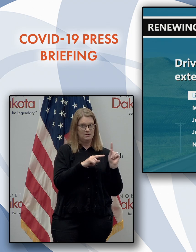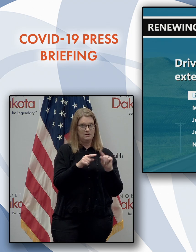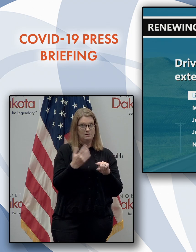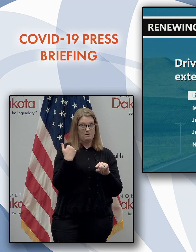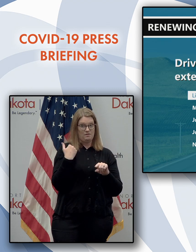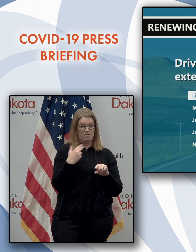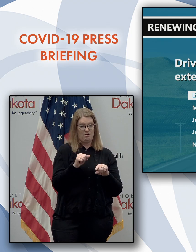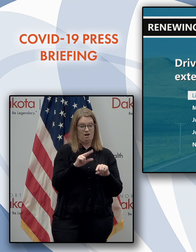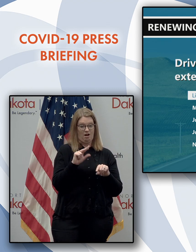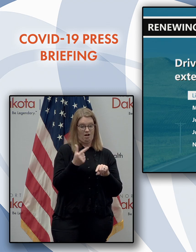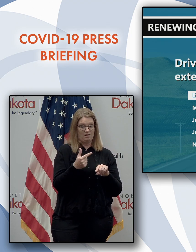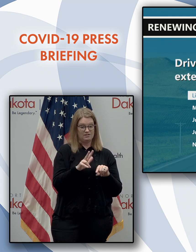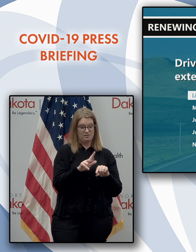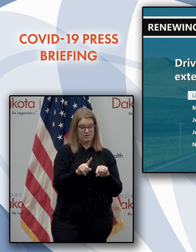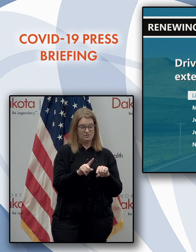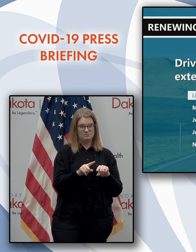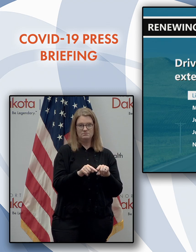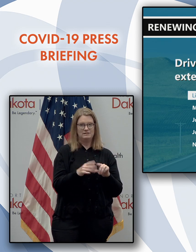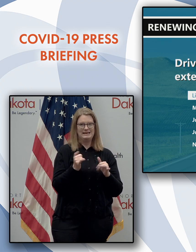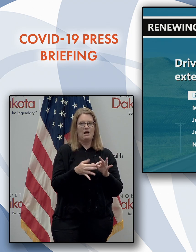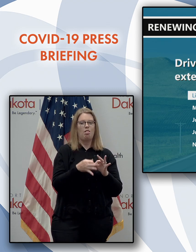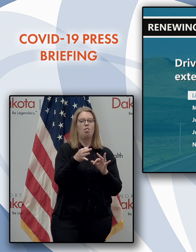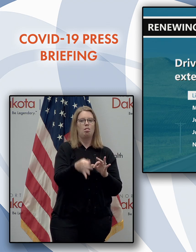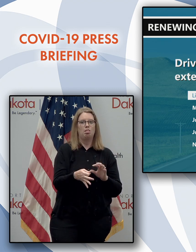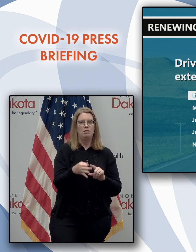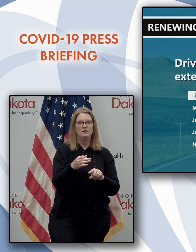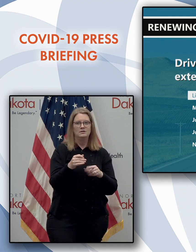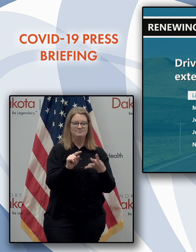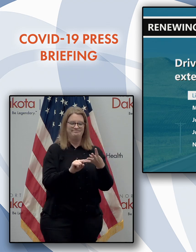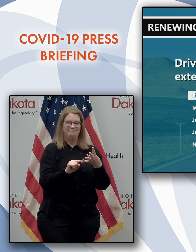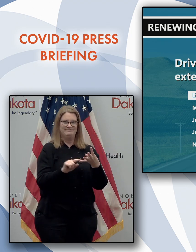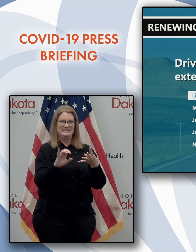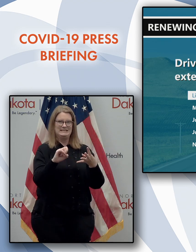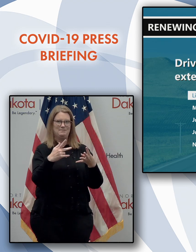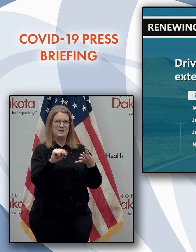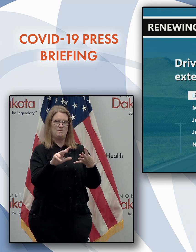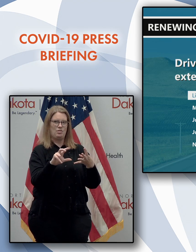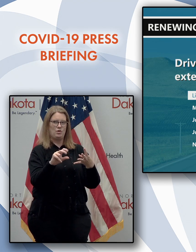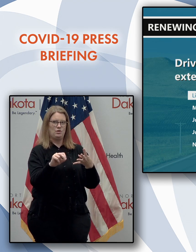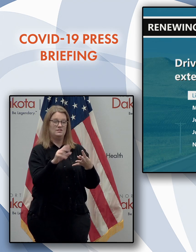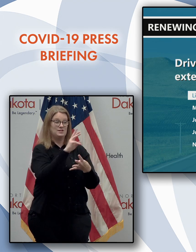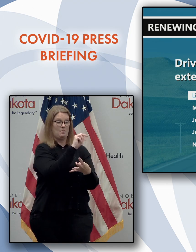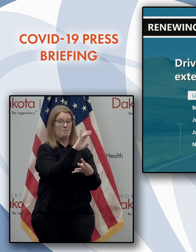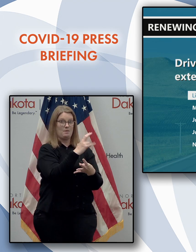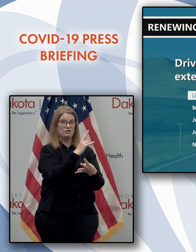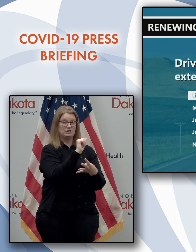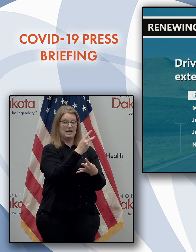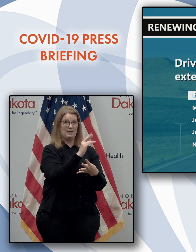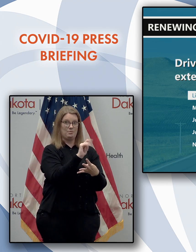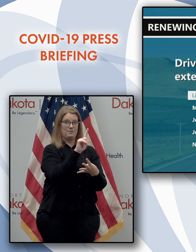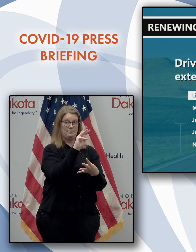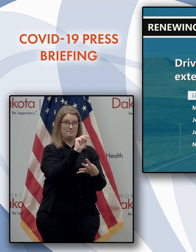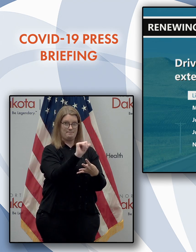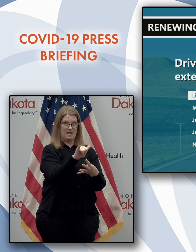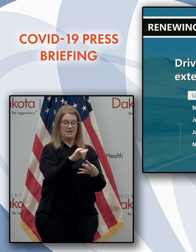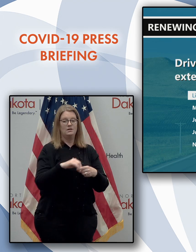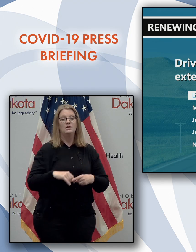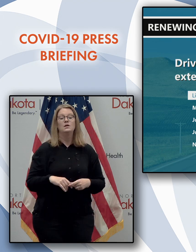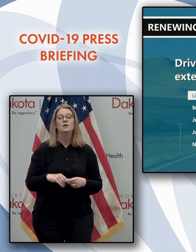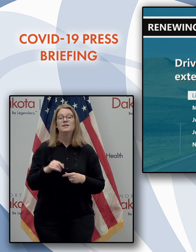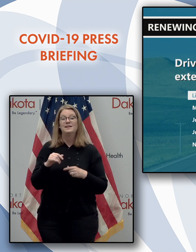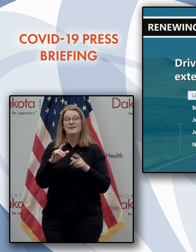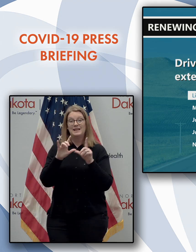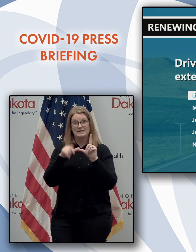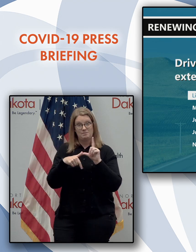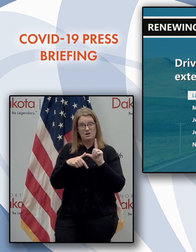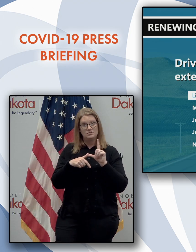August. Now you have an end of August. Now you have till the end of September to get it renewed. So March, April, and May, September 30th. Licenses which expired